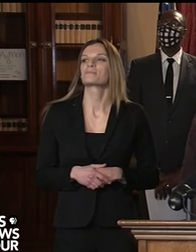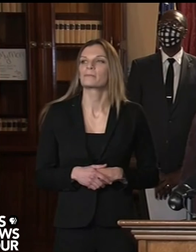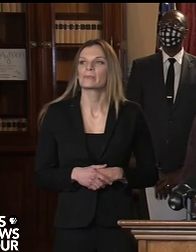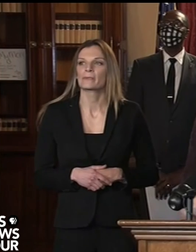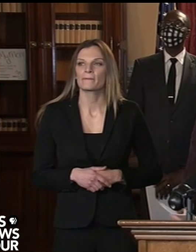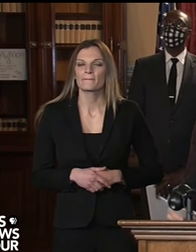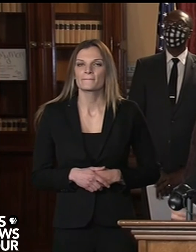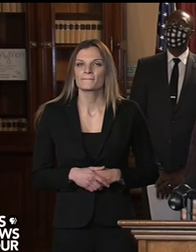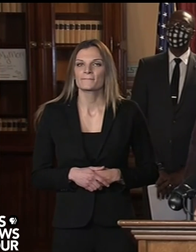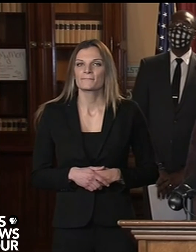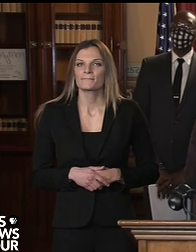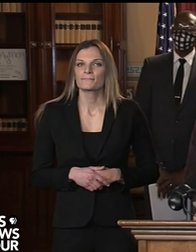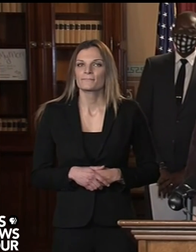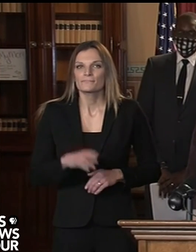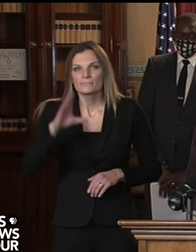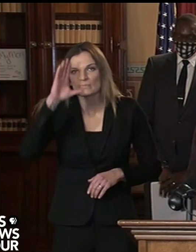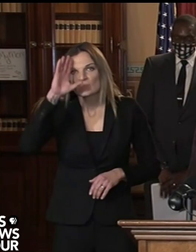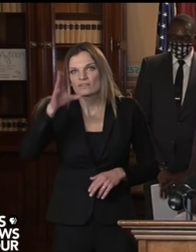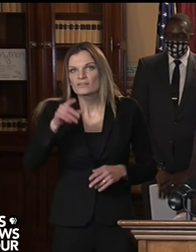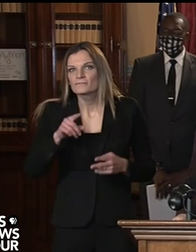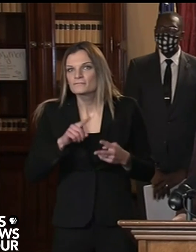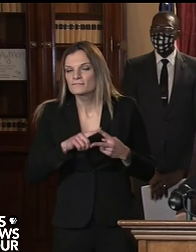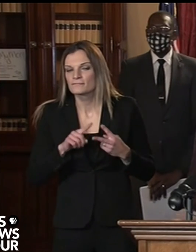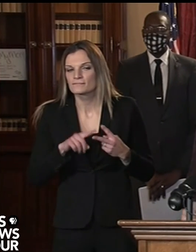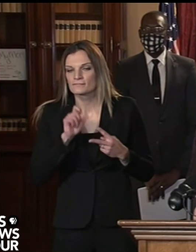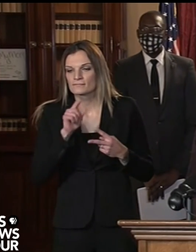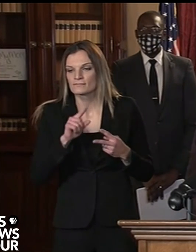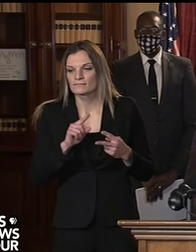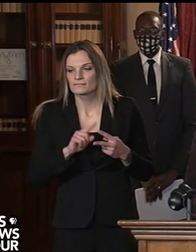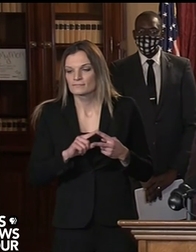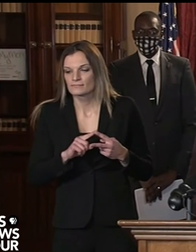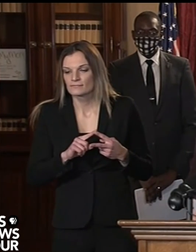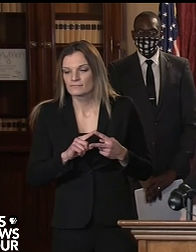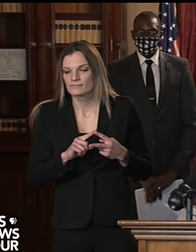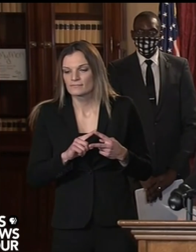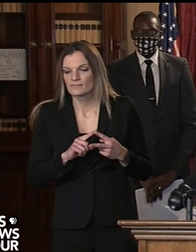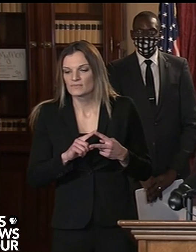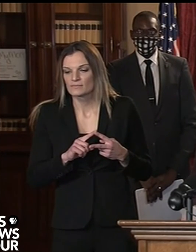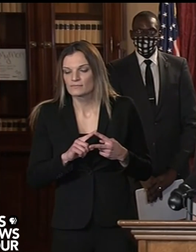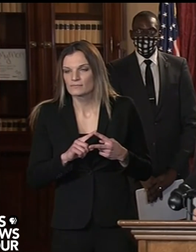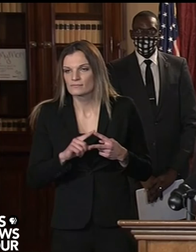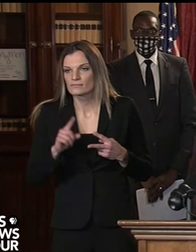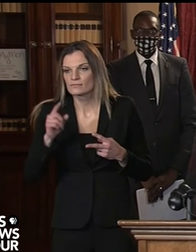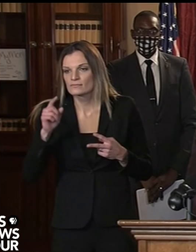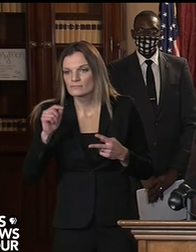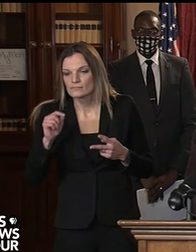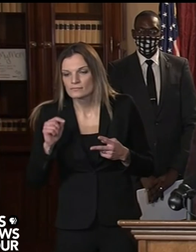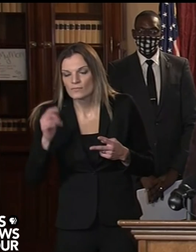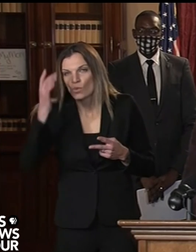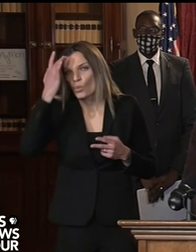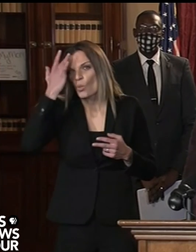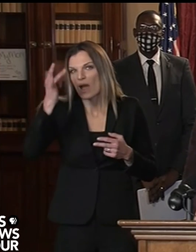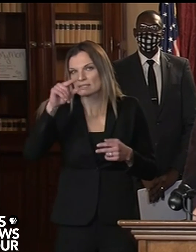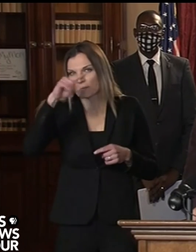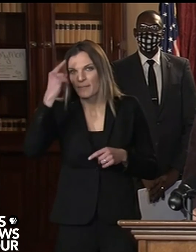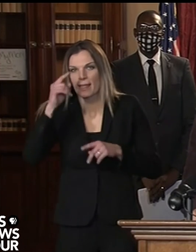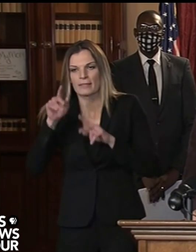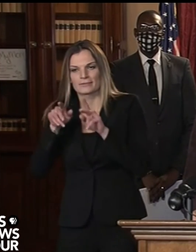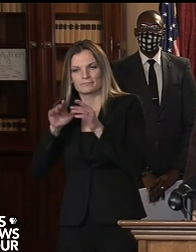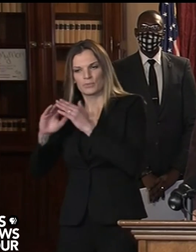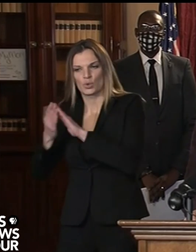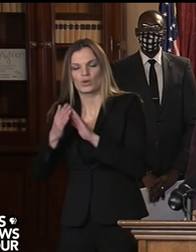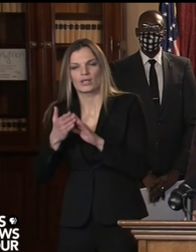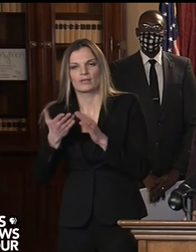Hi, folks. Two quick questions. Can you briefly explain why the Black community is at increased risk? And then